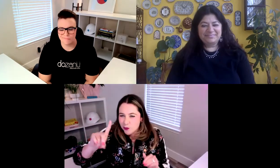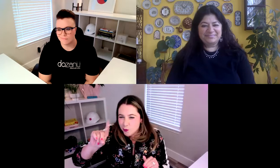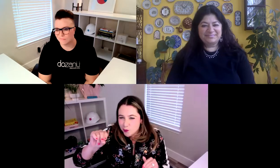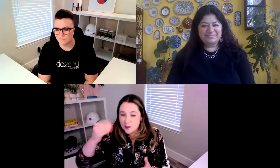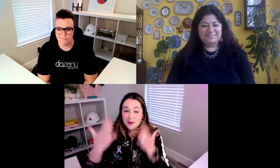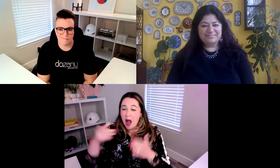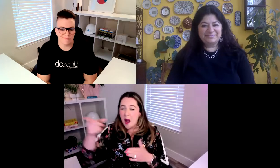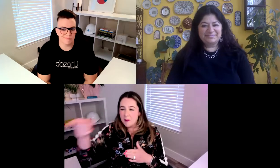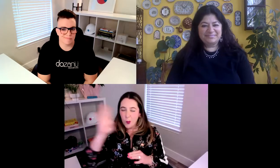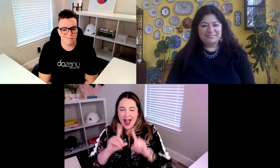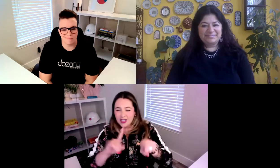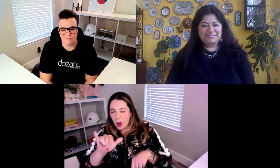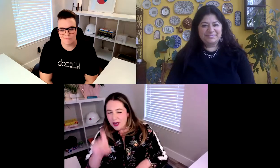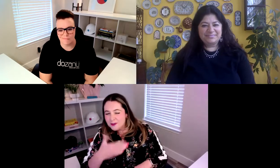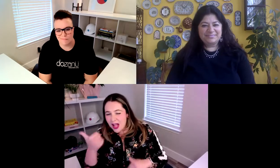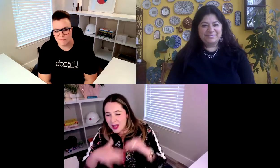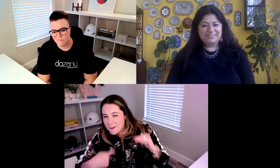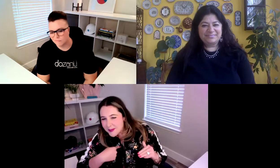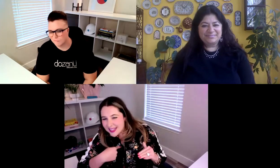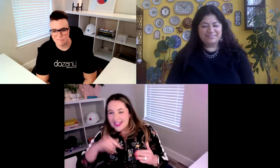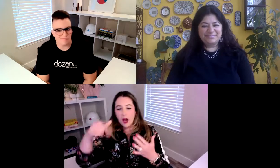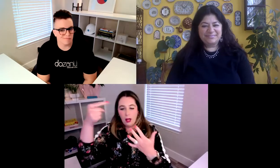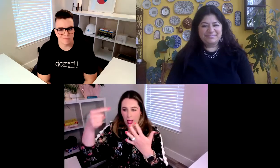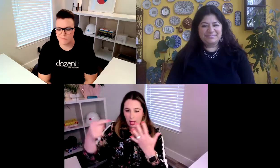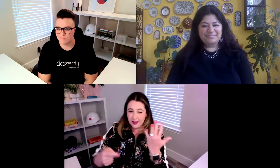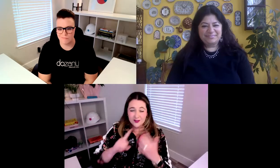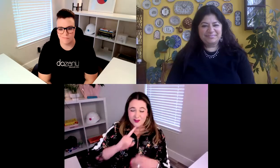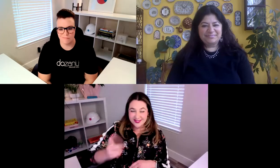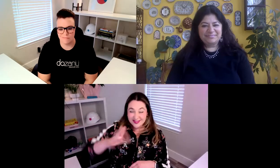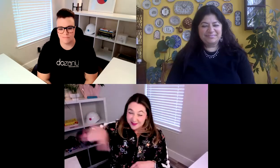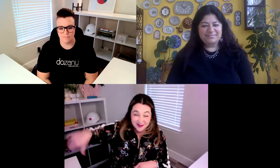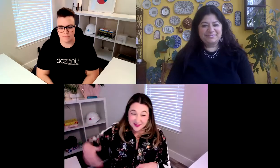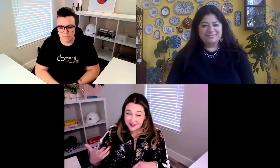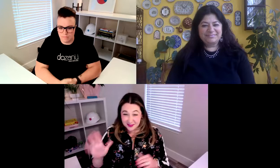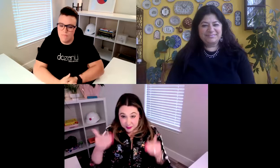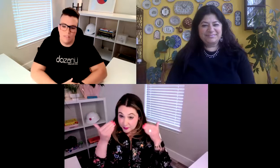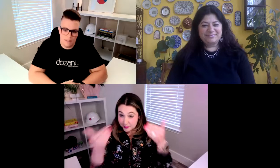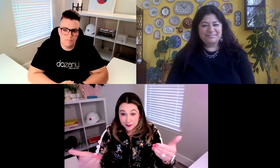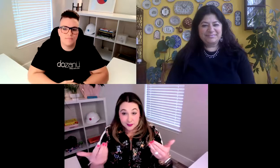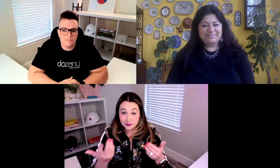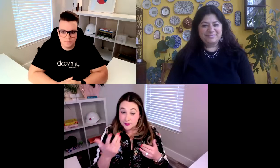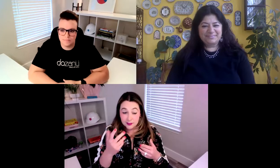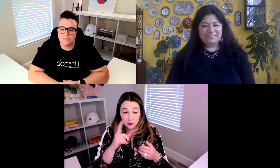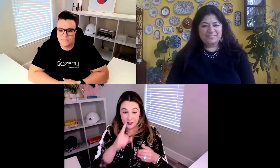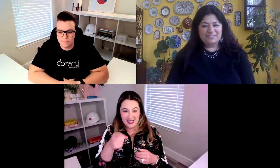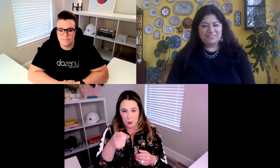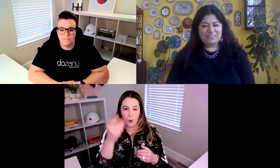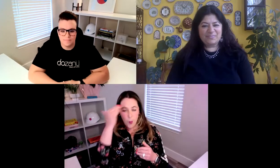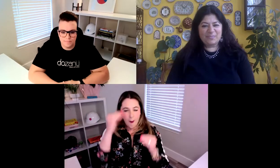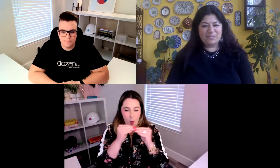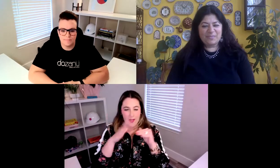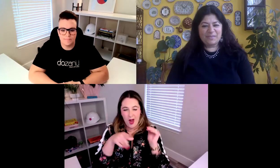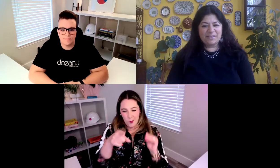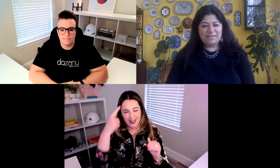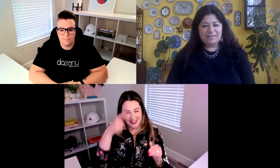back of our mind, are we not good enough? Do they know more than I do? Maybe they can answer a question better than me. There are all these negative thoughts that really